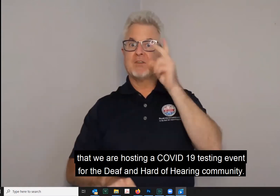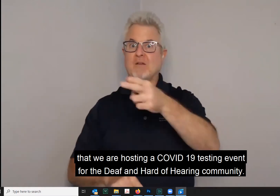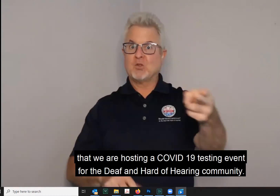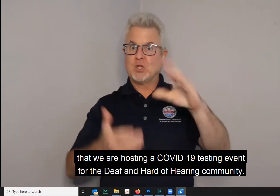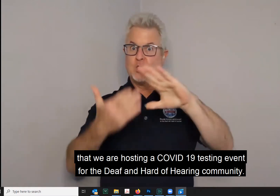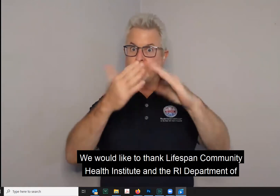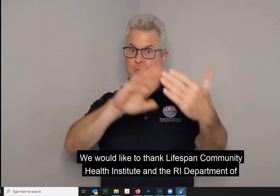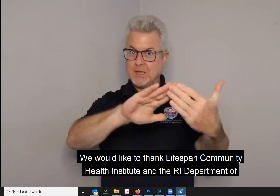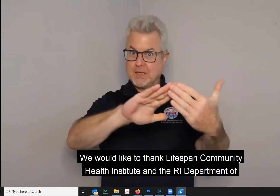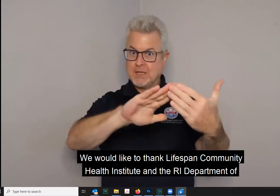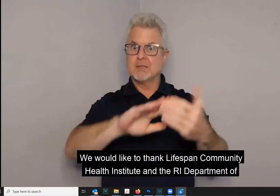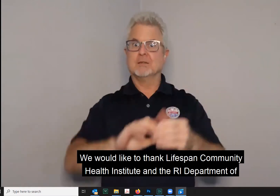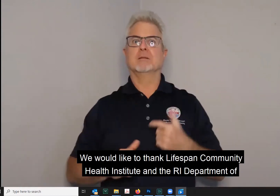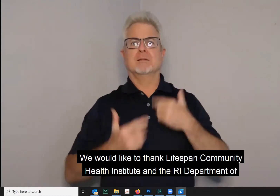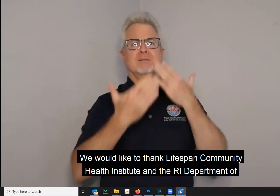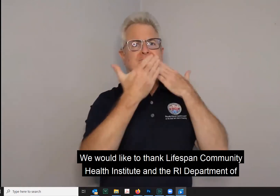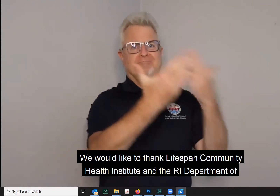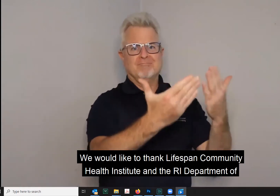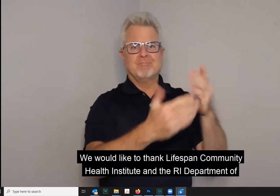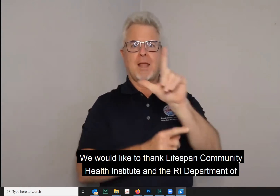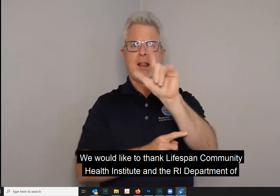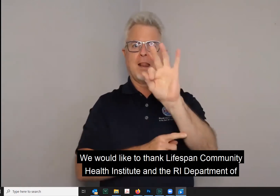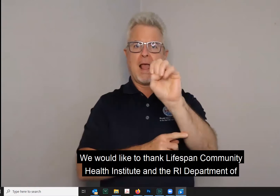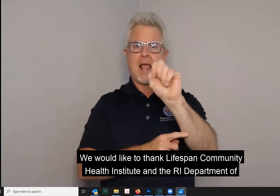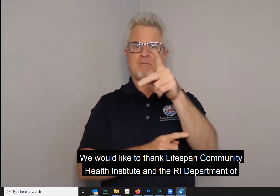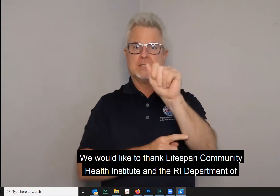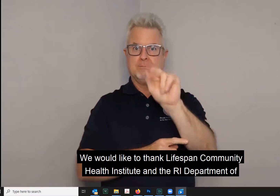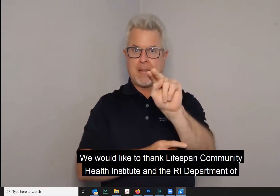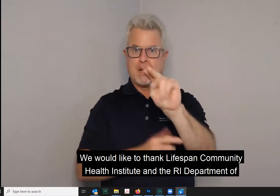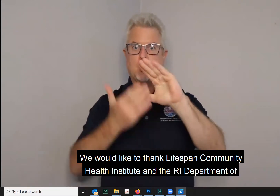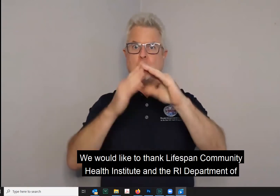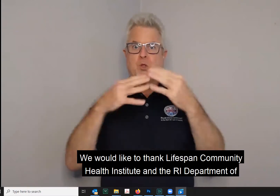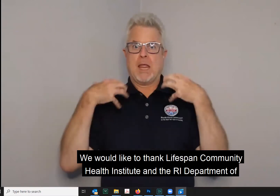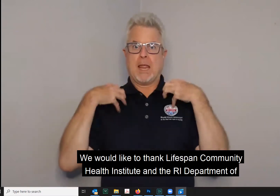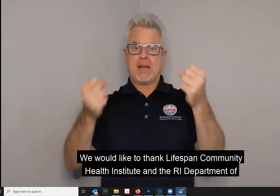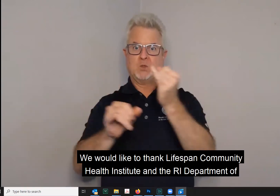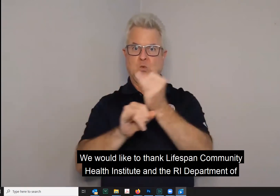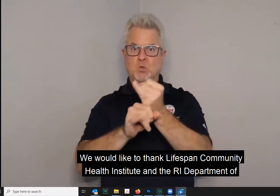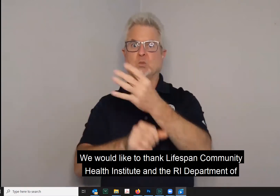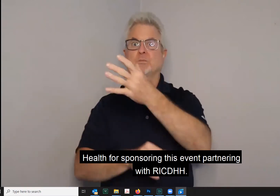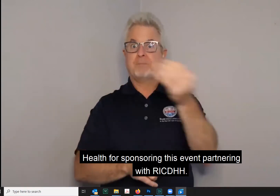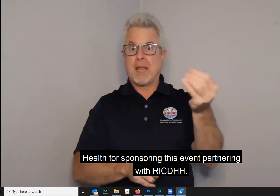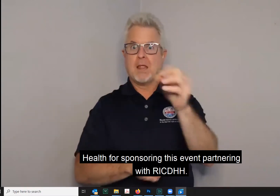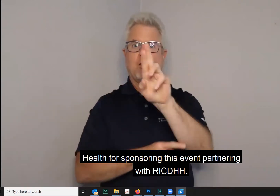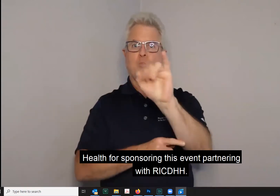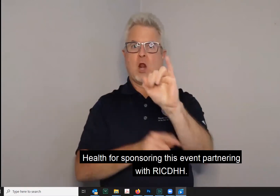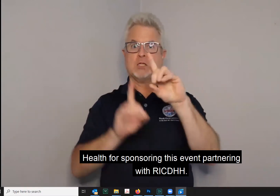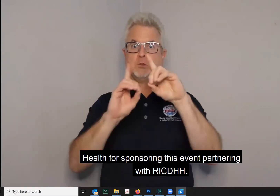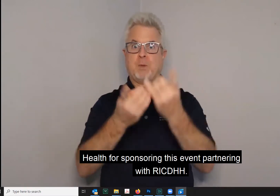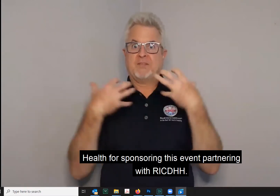COVID-19 testing event for the deaf and hard of hearing community. We would like to thank Lifespan Community Health Institute